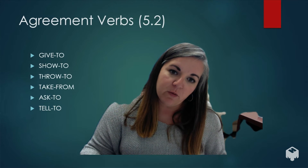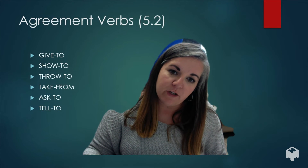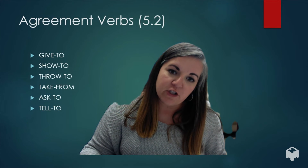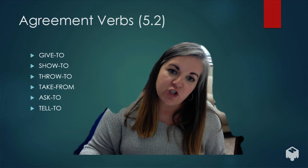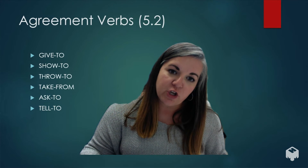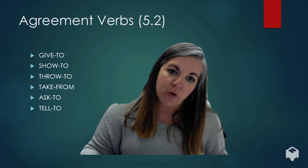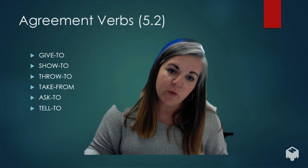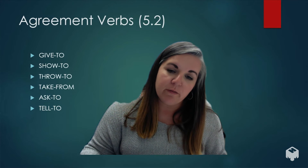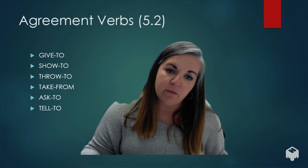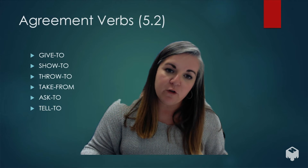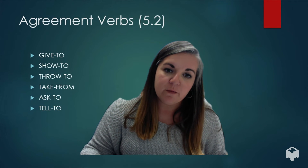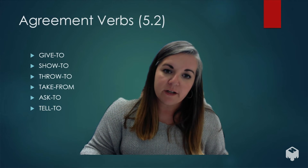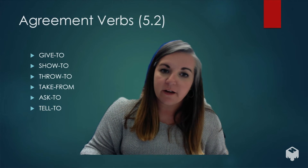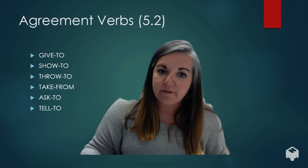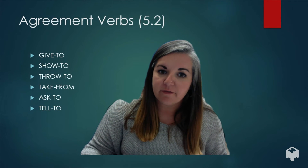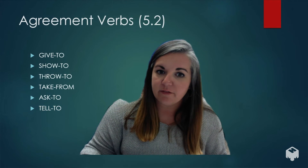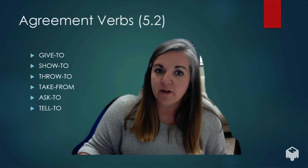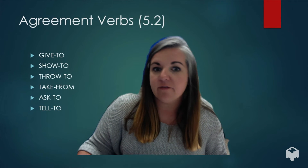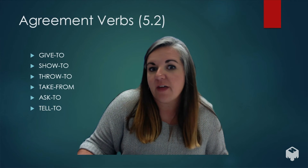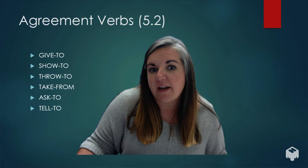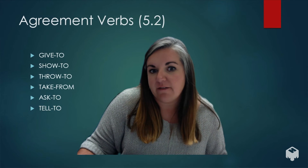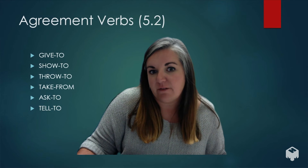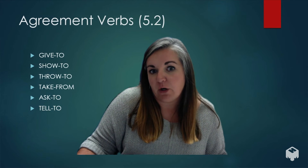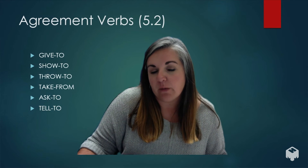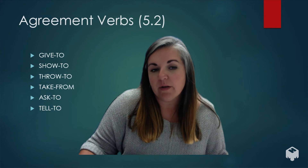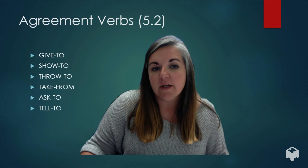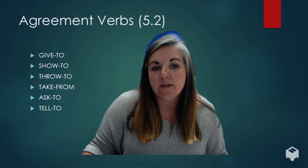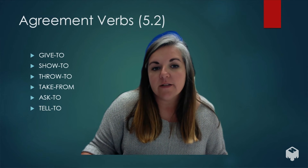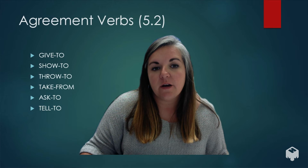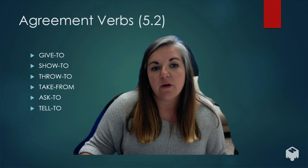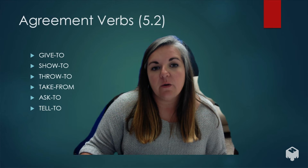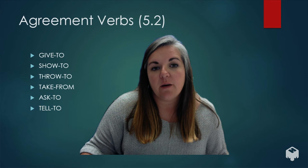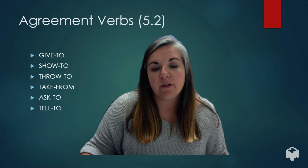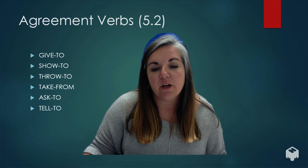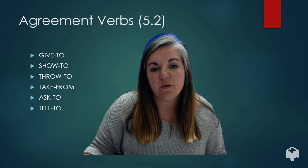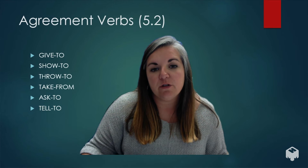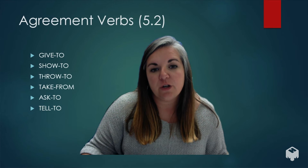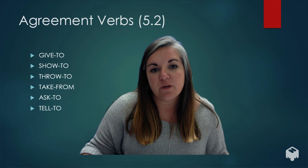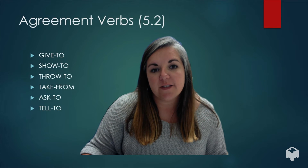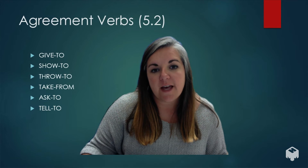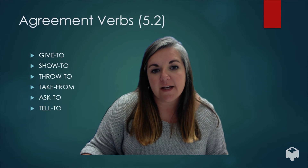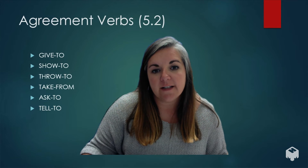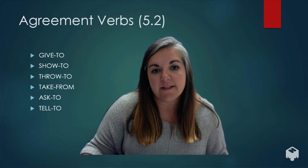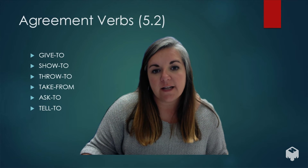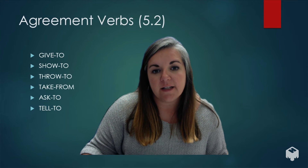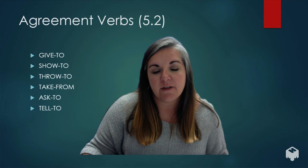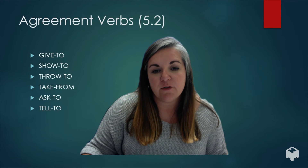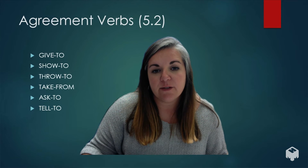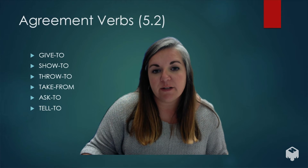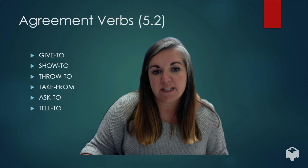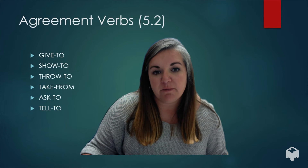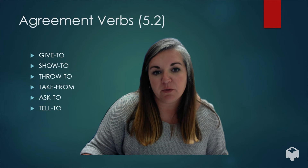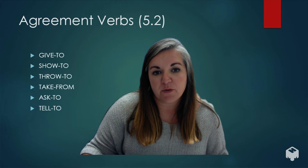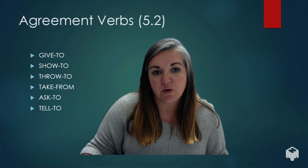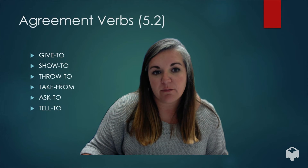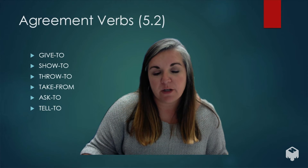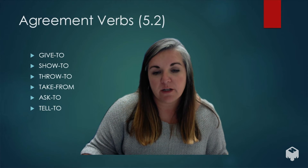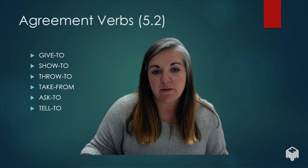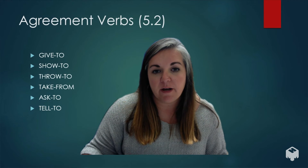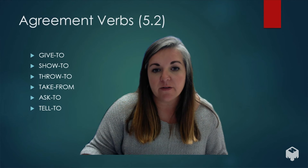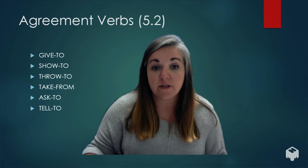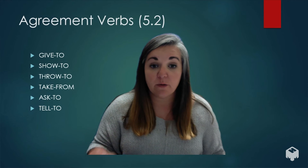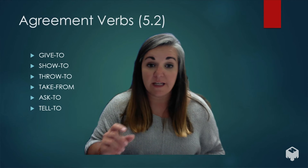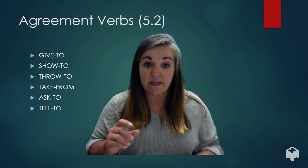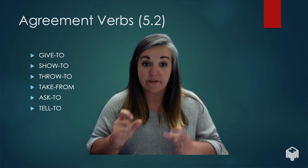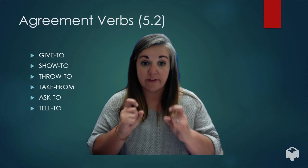one movement. We can show the movement of that verb. So I'm going to go through and show you the signs and give you some examples of what I'm